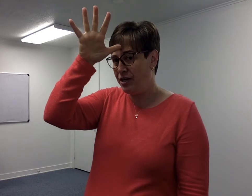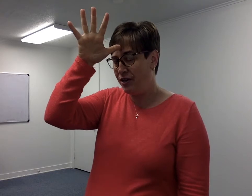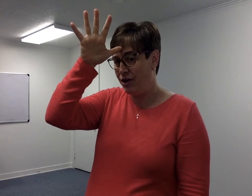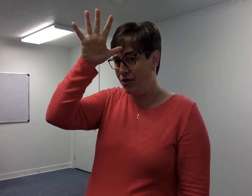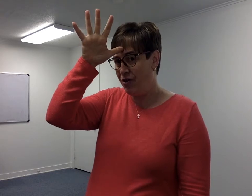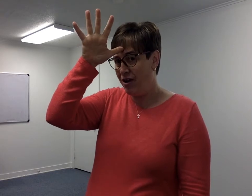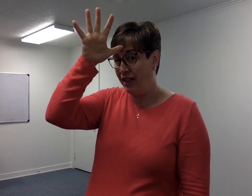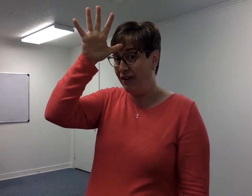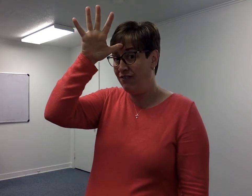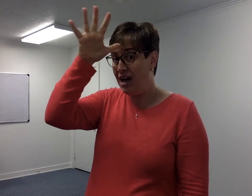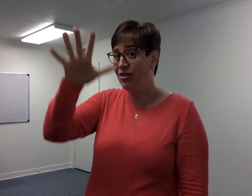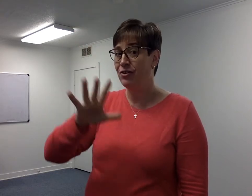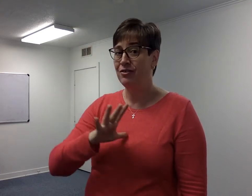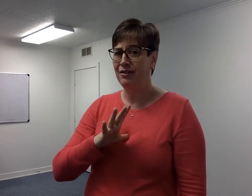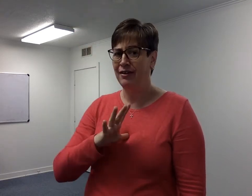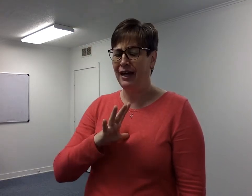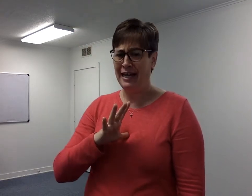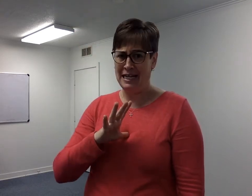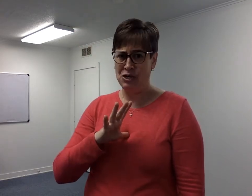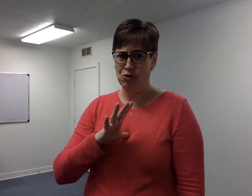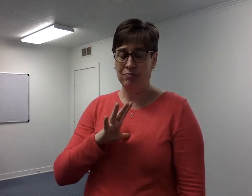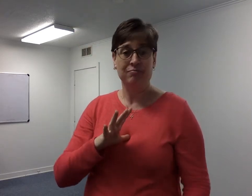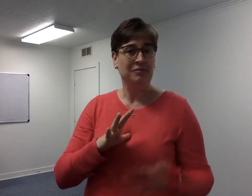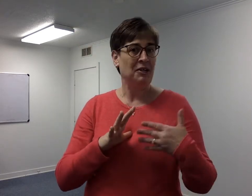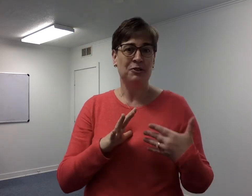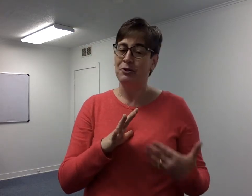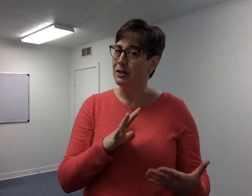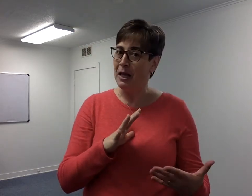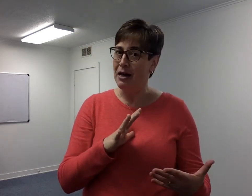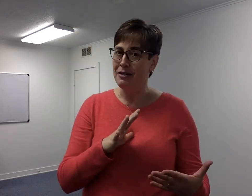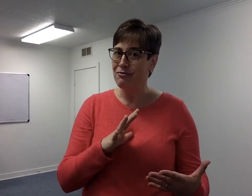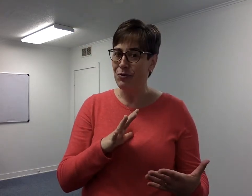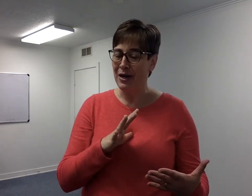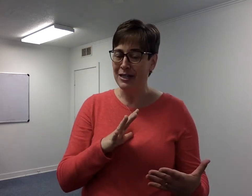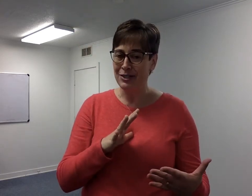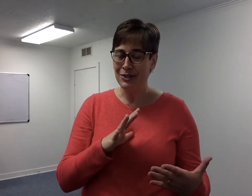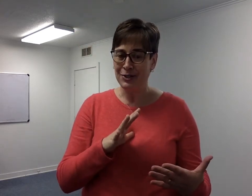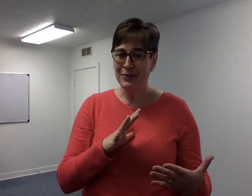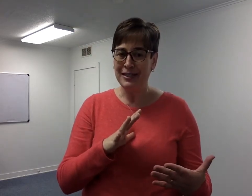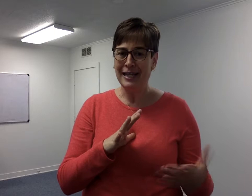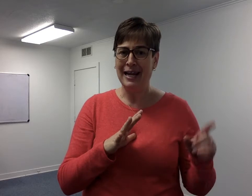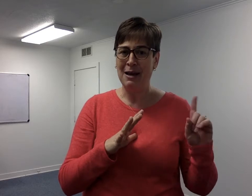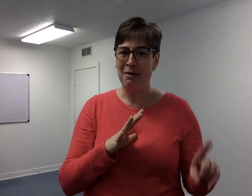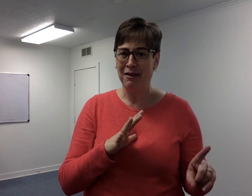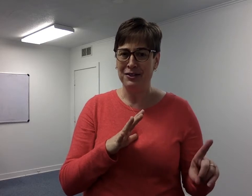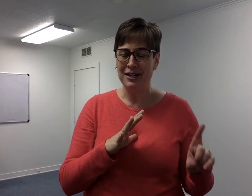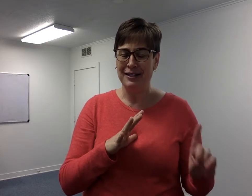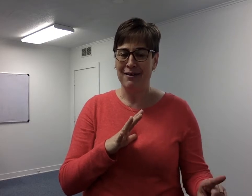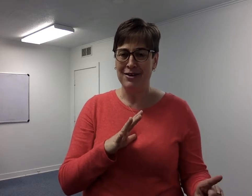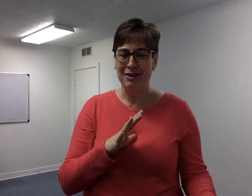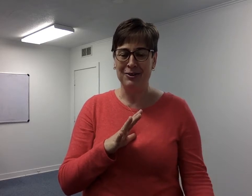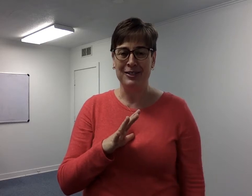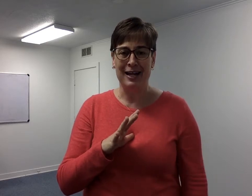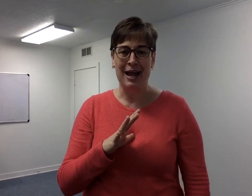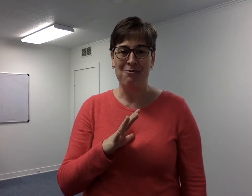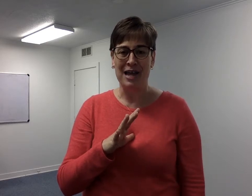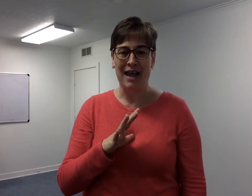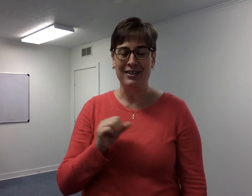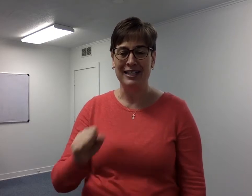can go like father and here. So there's a lot of different ways to do it, and I apologize that I have not looked at how we have it